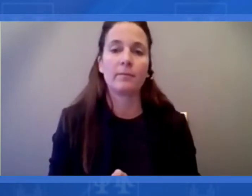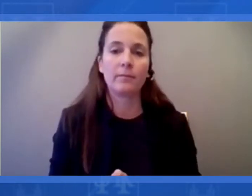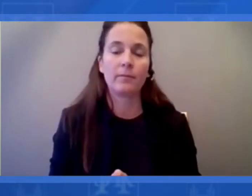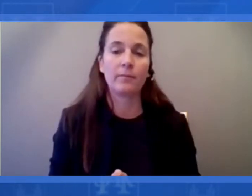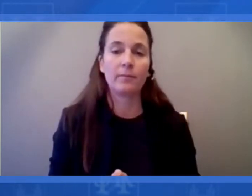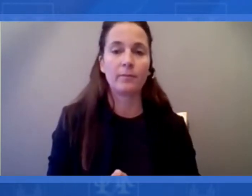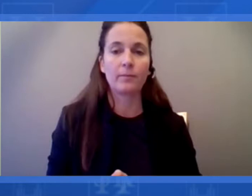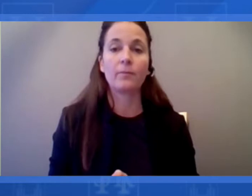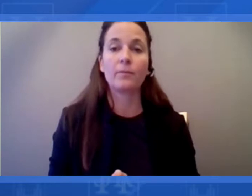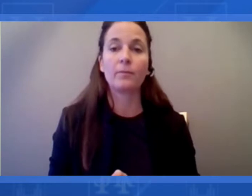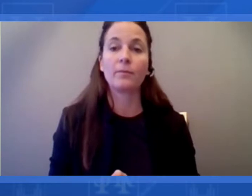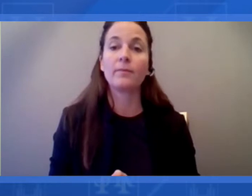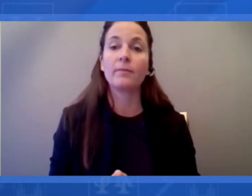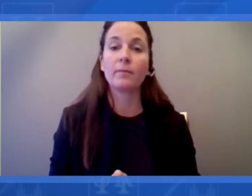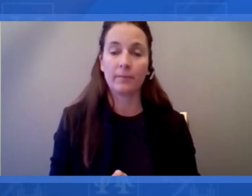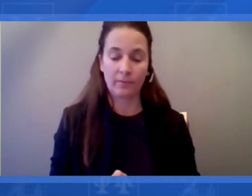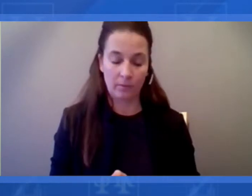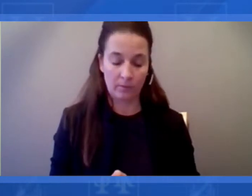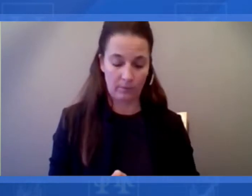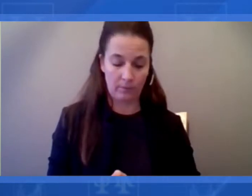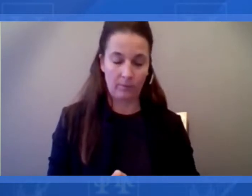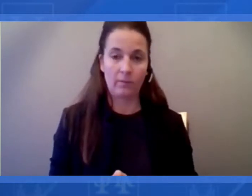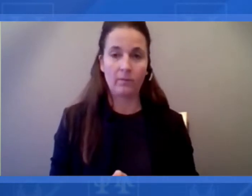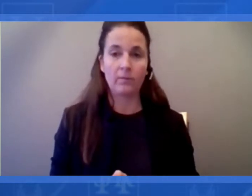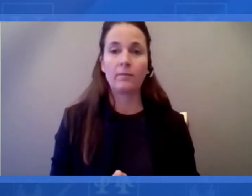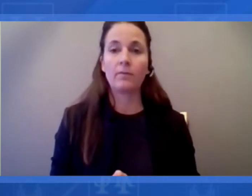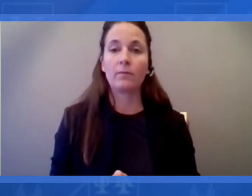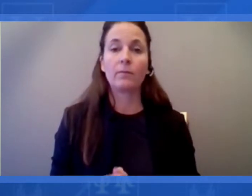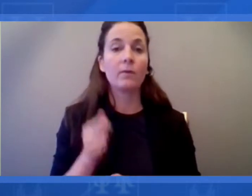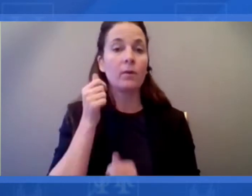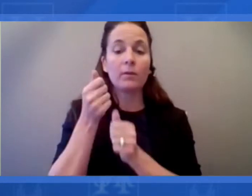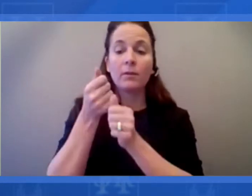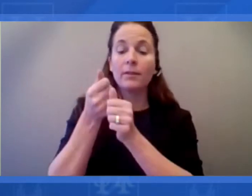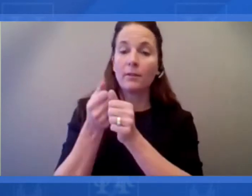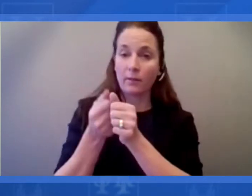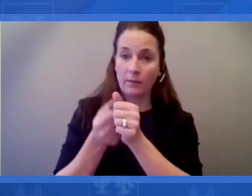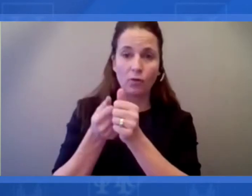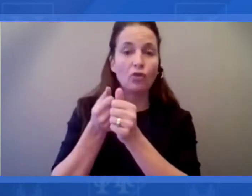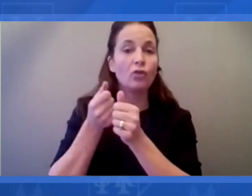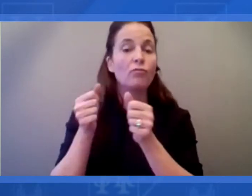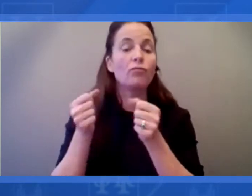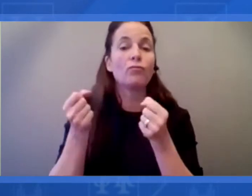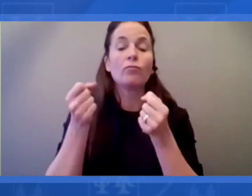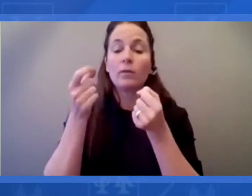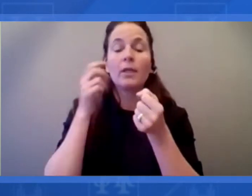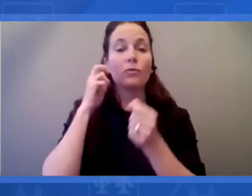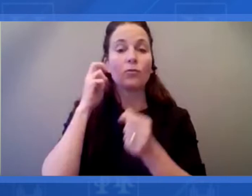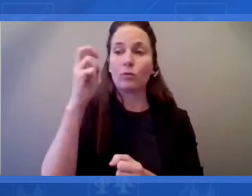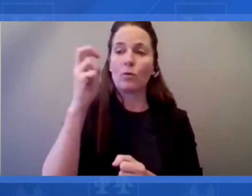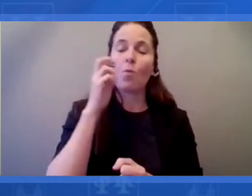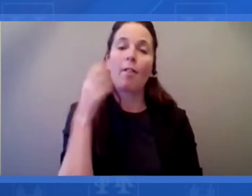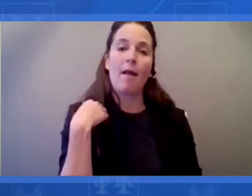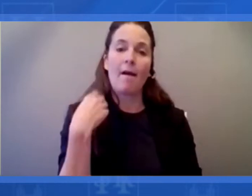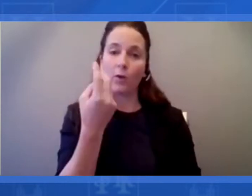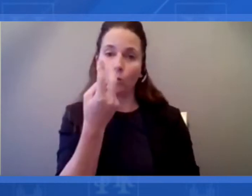spaces. There's a minimum of 2 spaces per vehicle to accommodate wheelchairs or scooters.